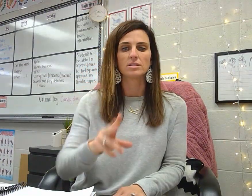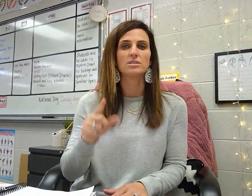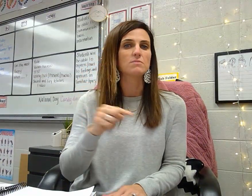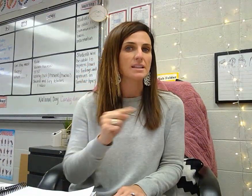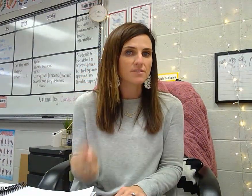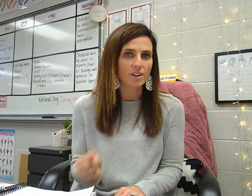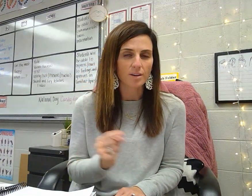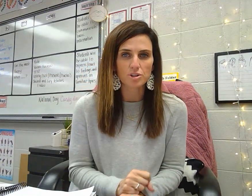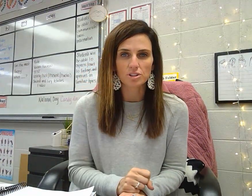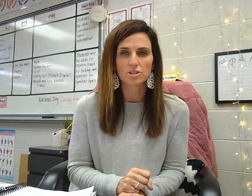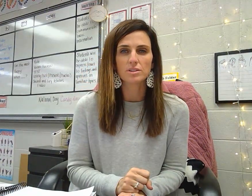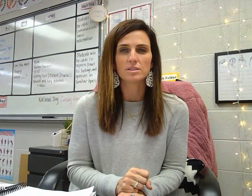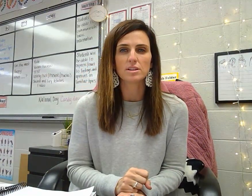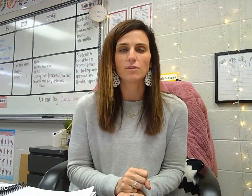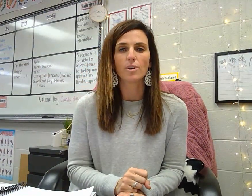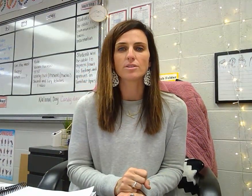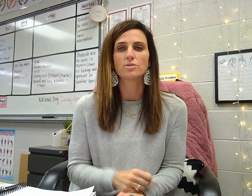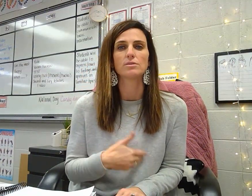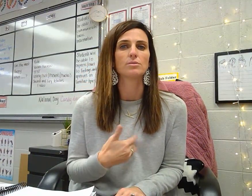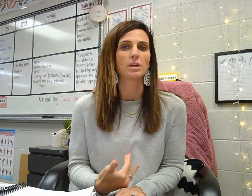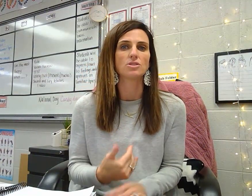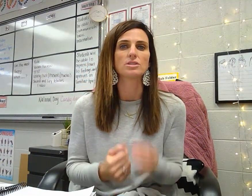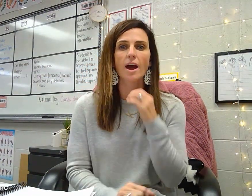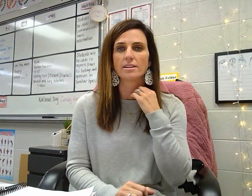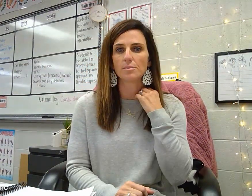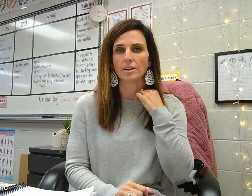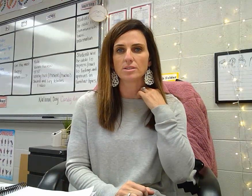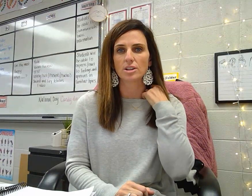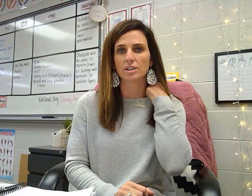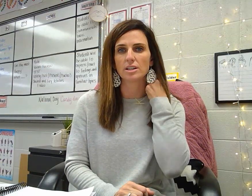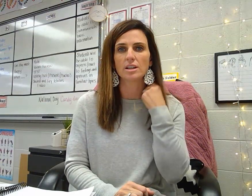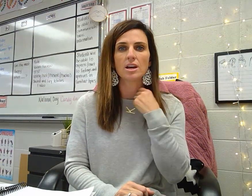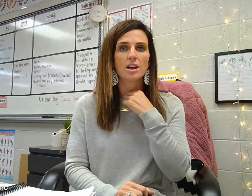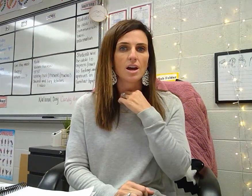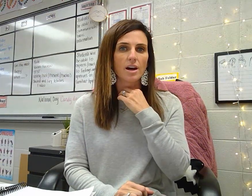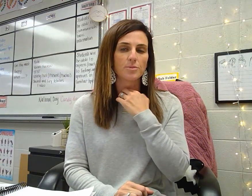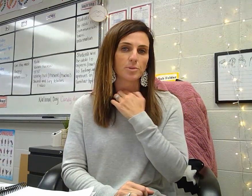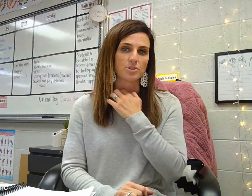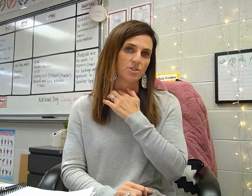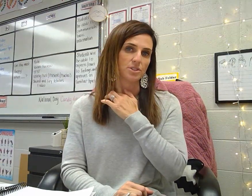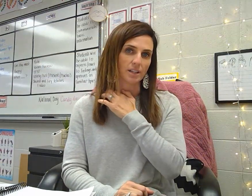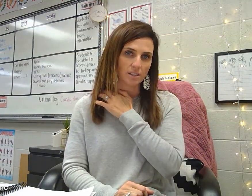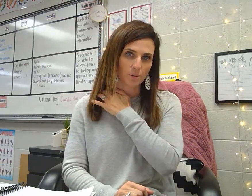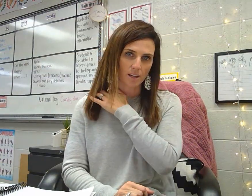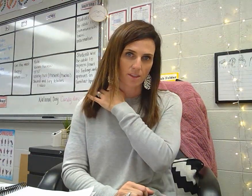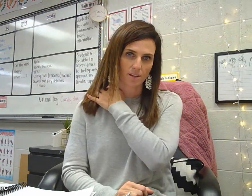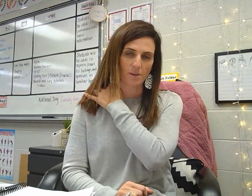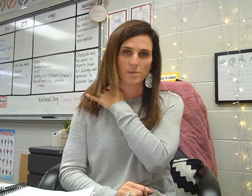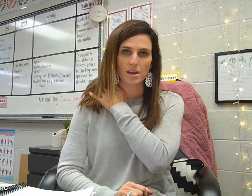There's many different options you can see for weather, so it really just kind of depends on the person you're signing with and maybe how